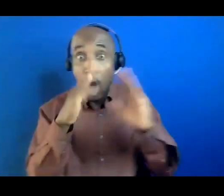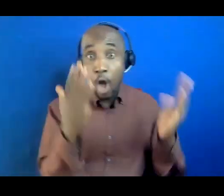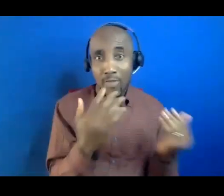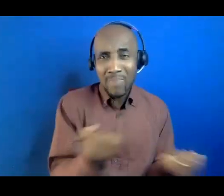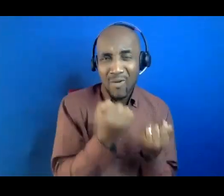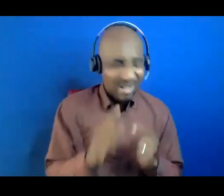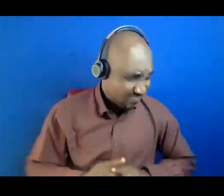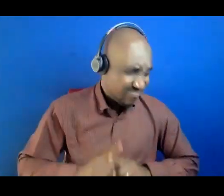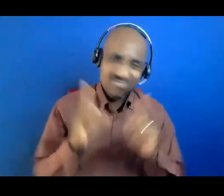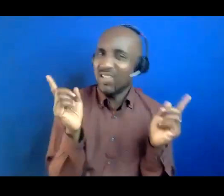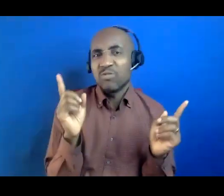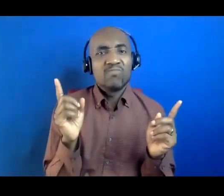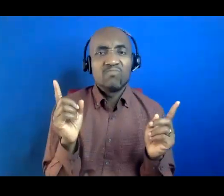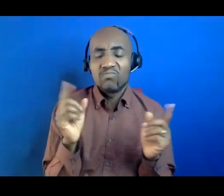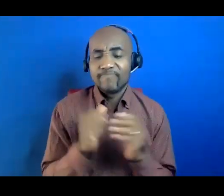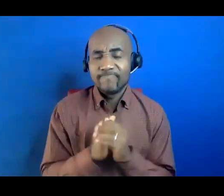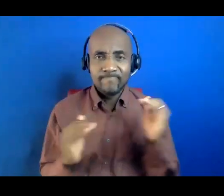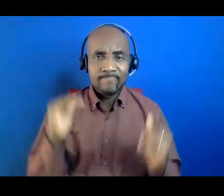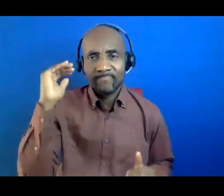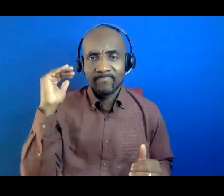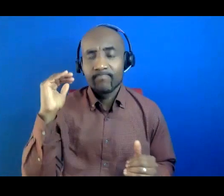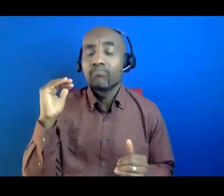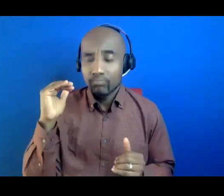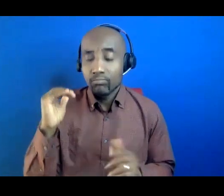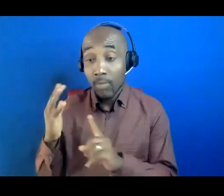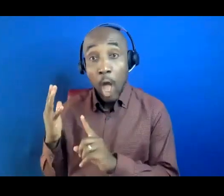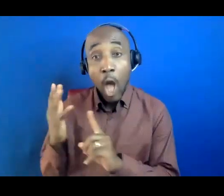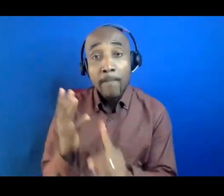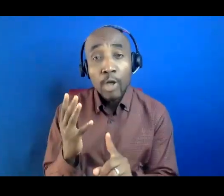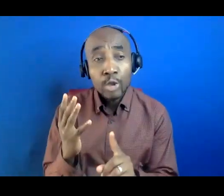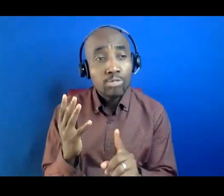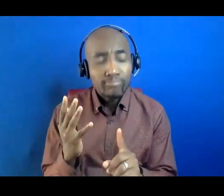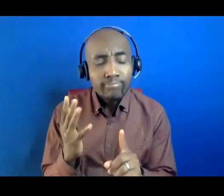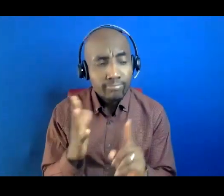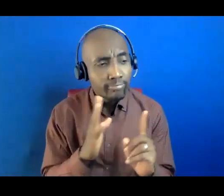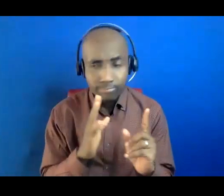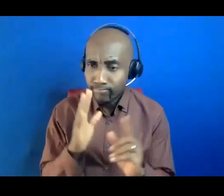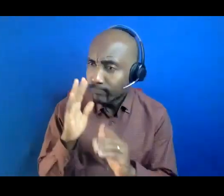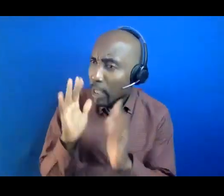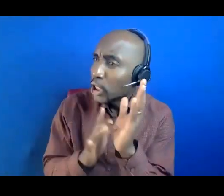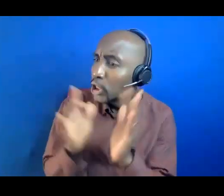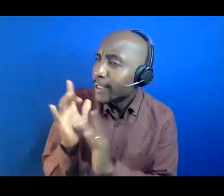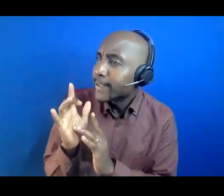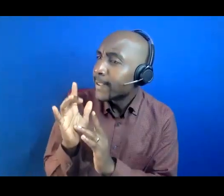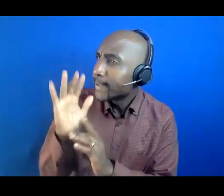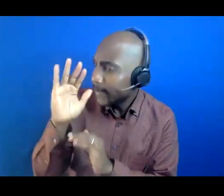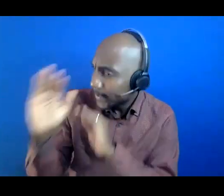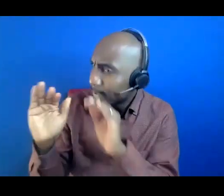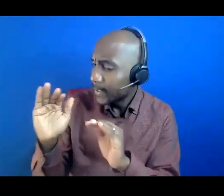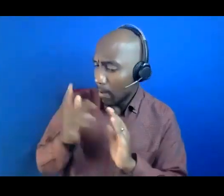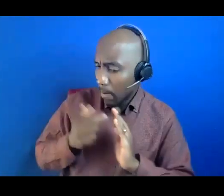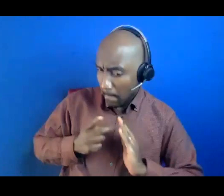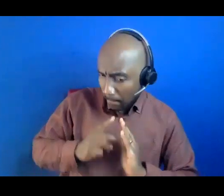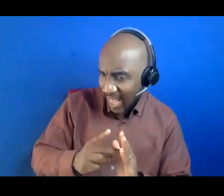power. The apostles came to Jesus with their own plans, with their own preconceptions of what